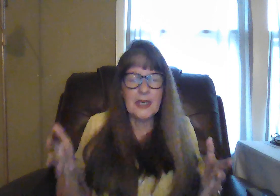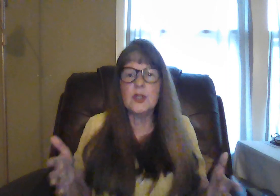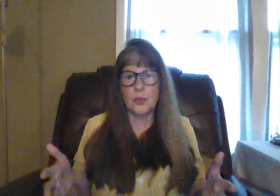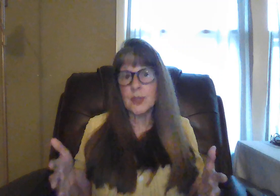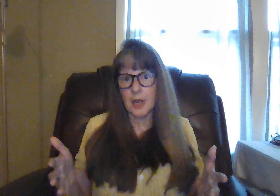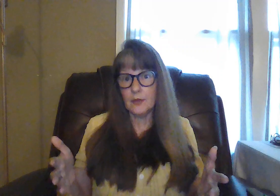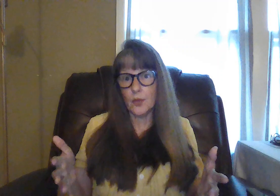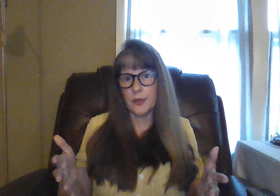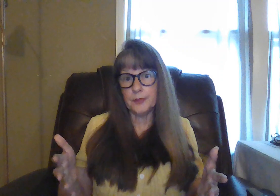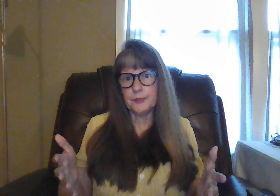is no sign for,